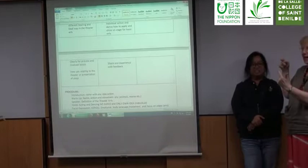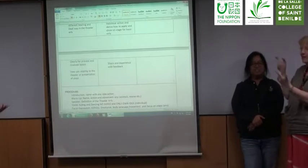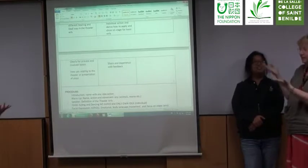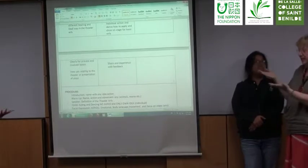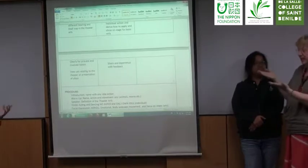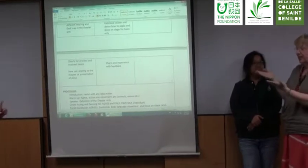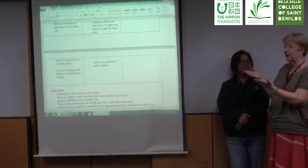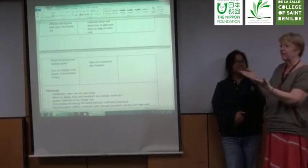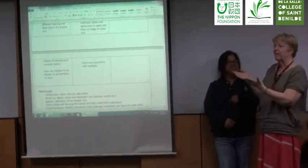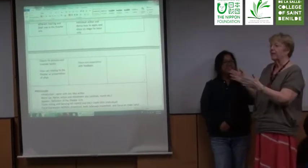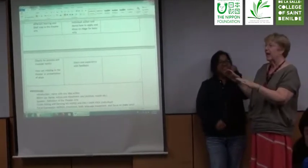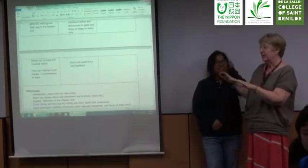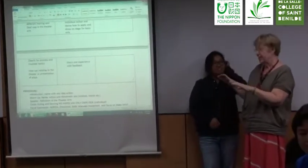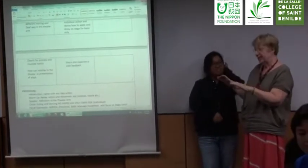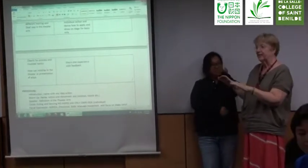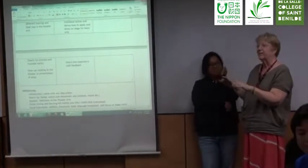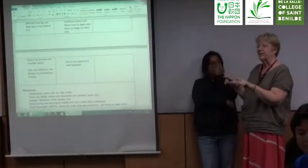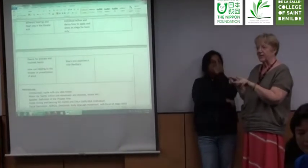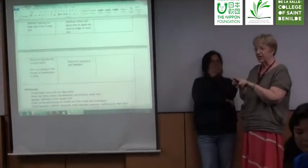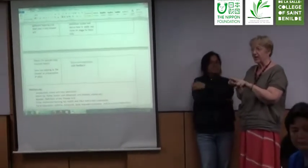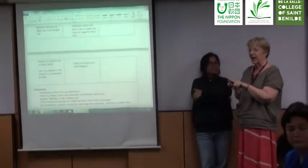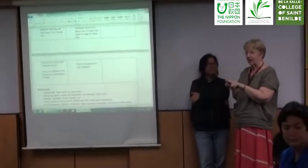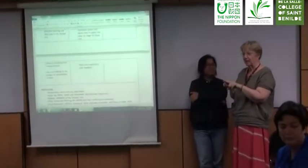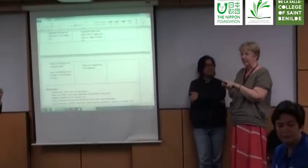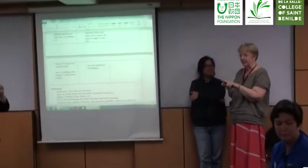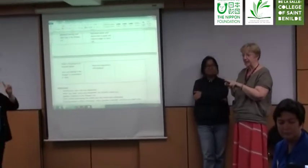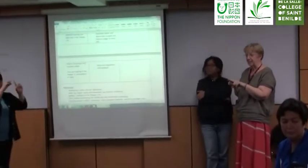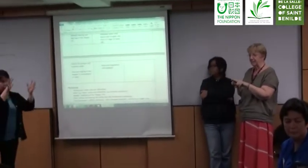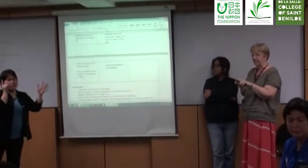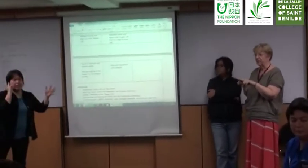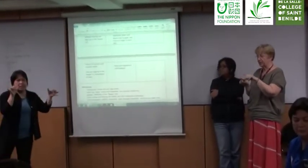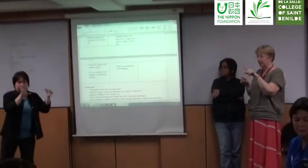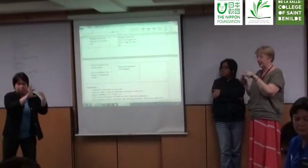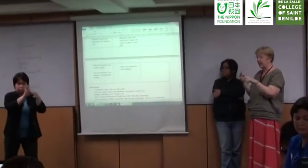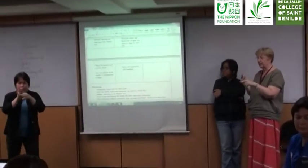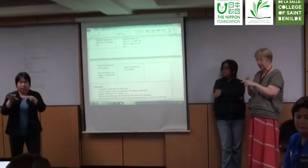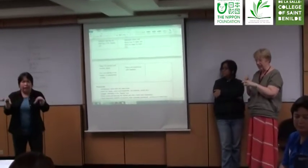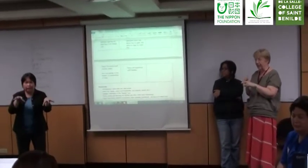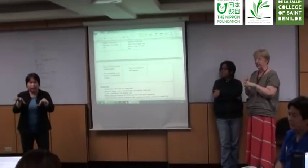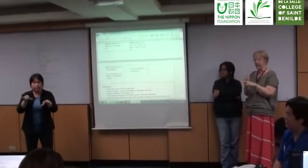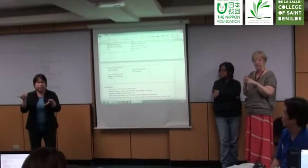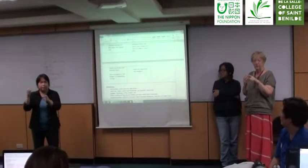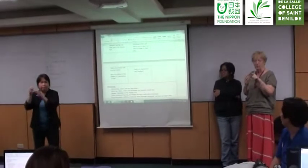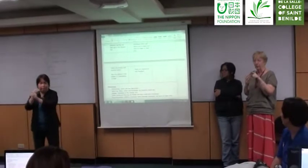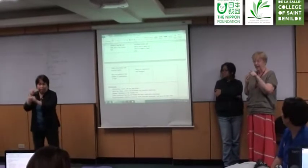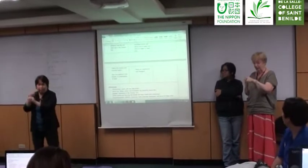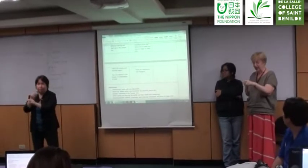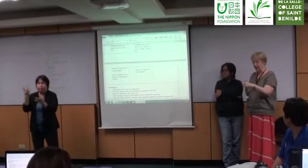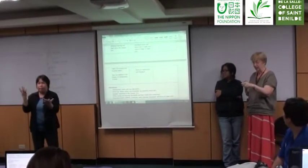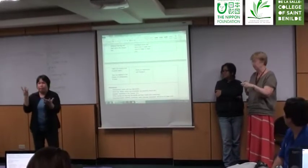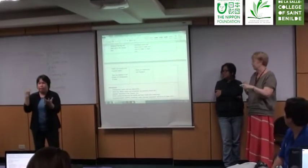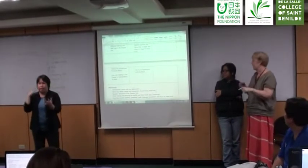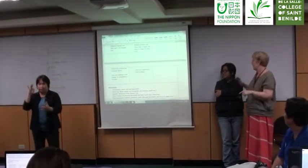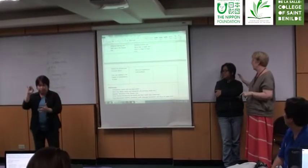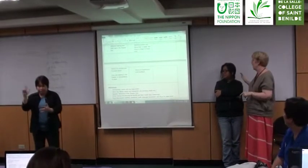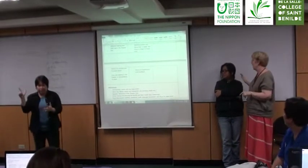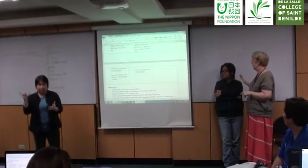the objectives here and the activities are going to be the same, just like they are for math and for